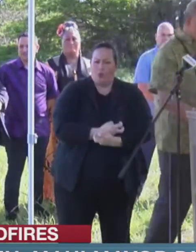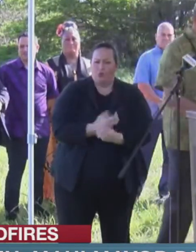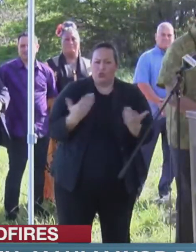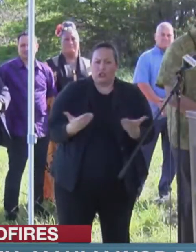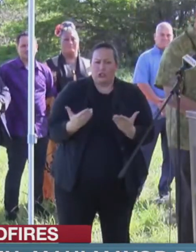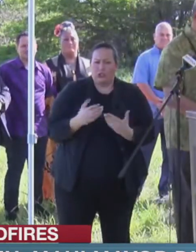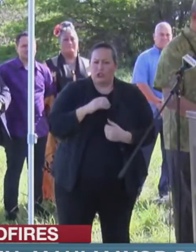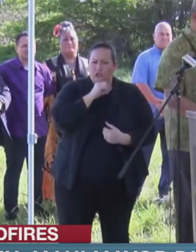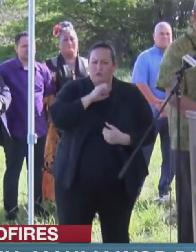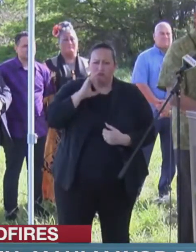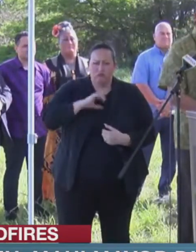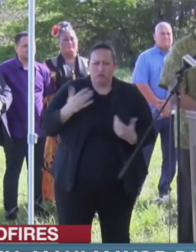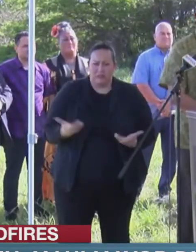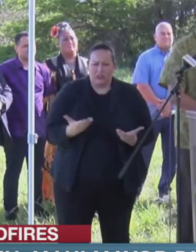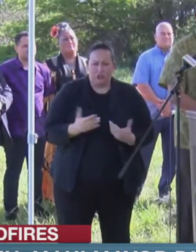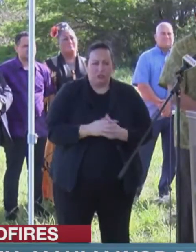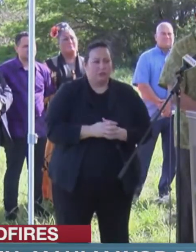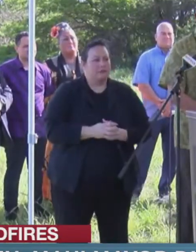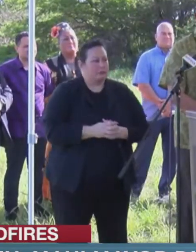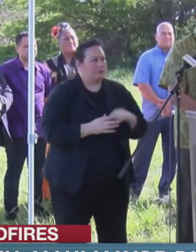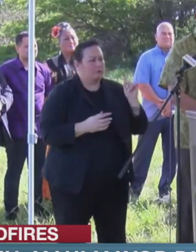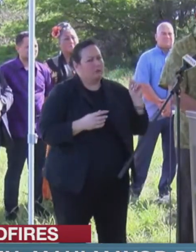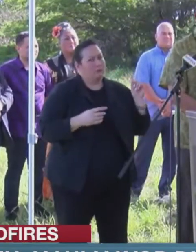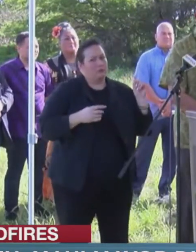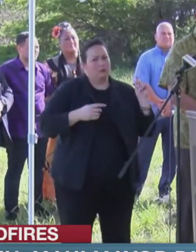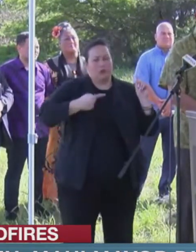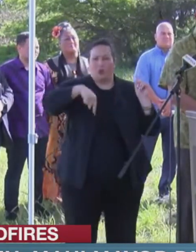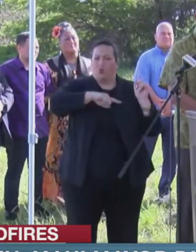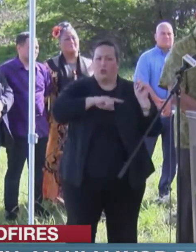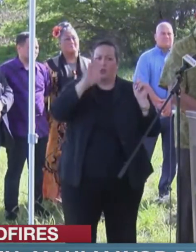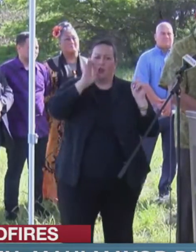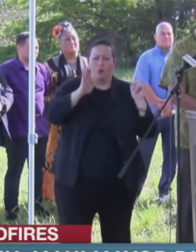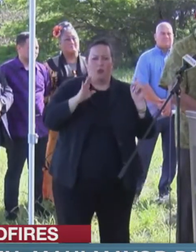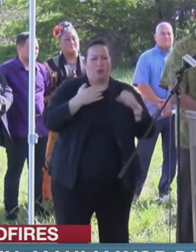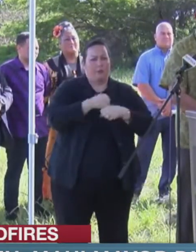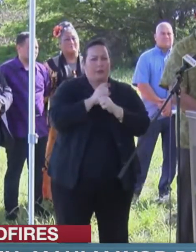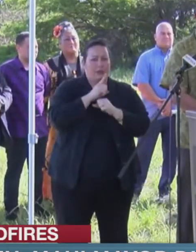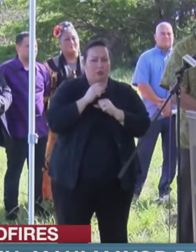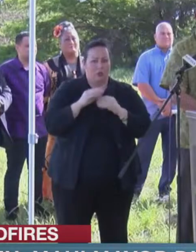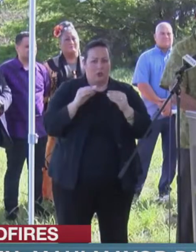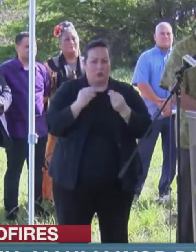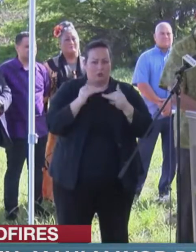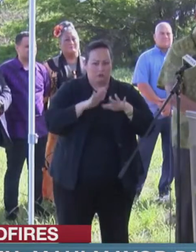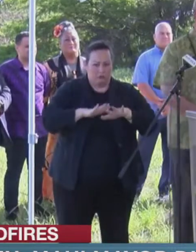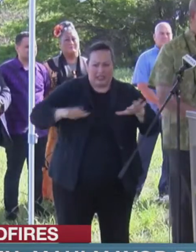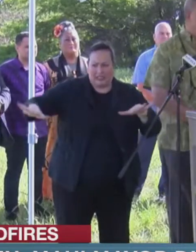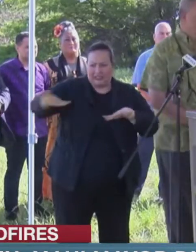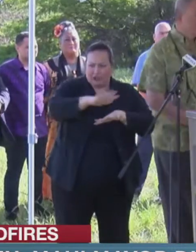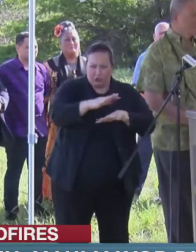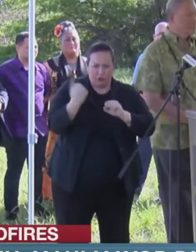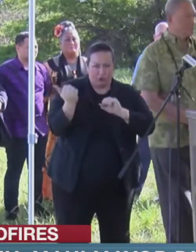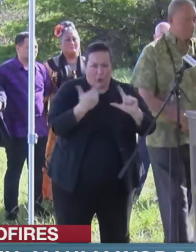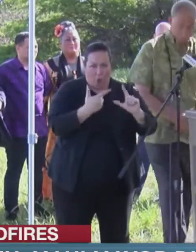Thank you, Chelsea. We will make sure that we have cleared all of those before we begin building it.